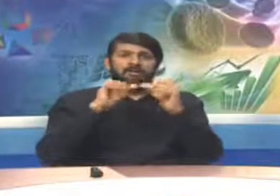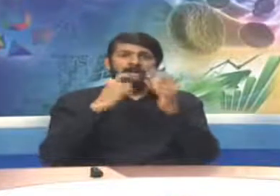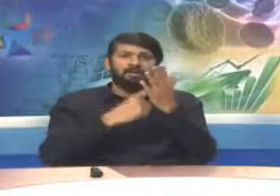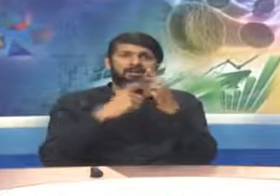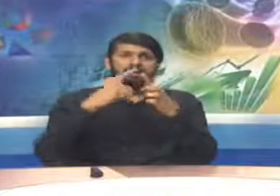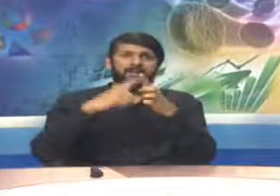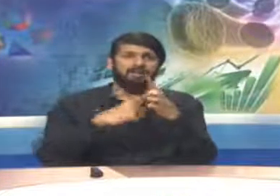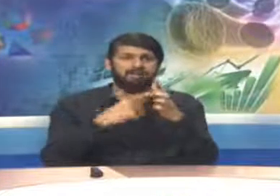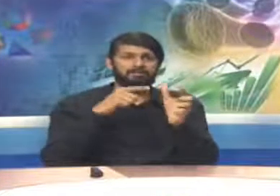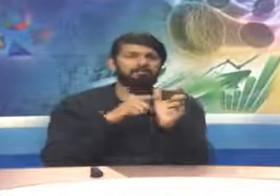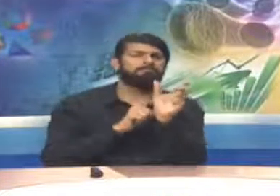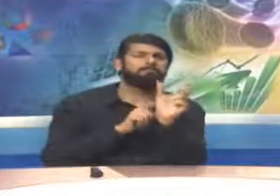I would not accept